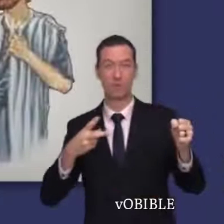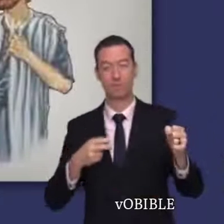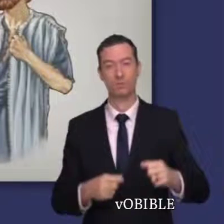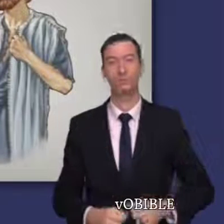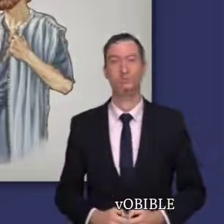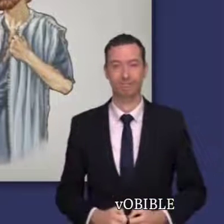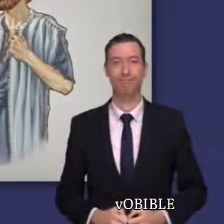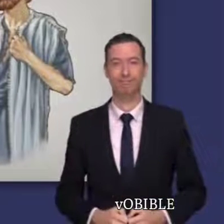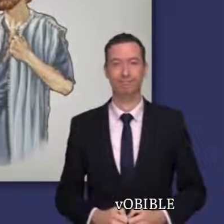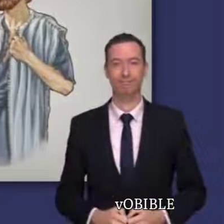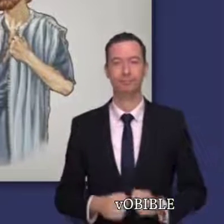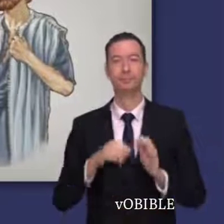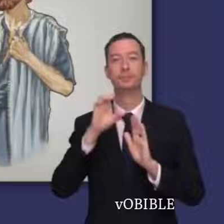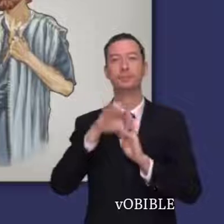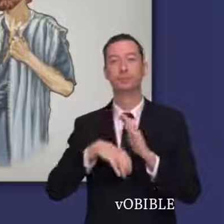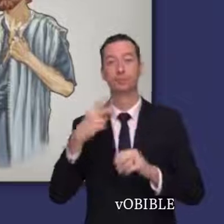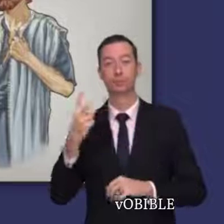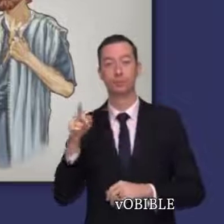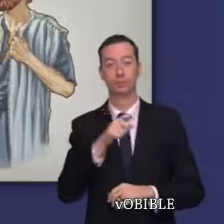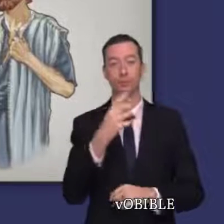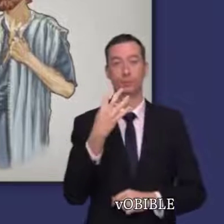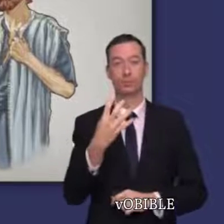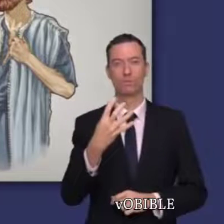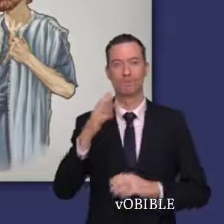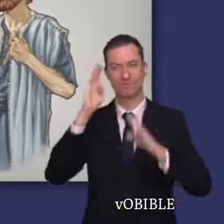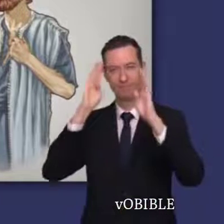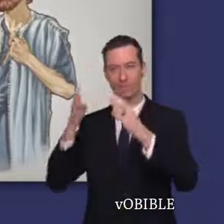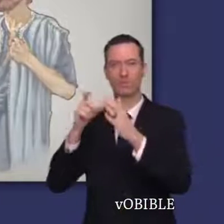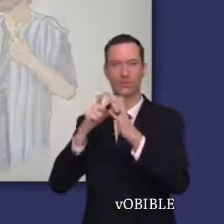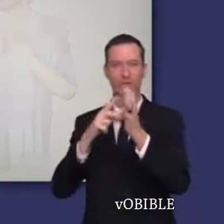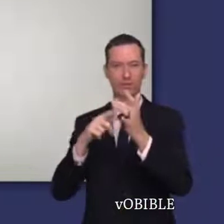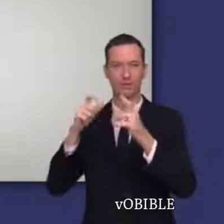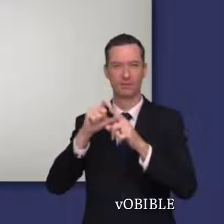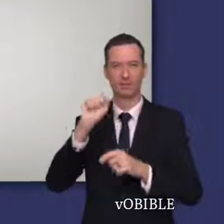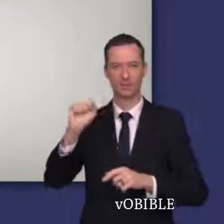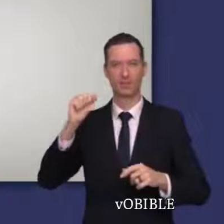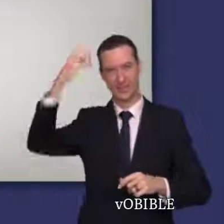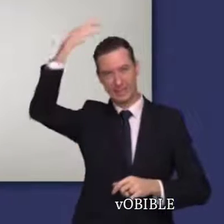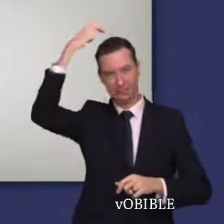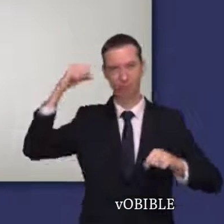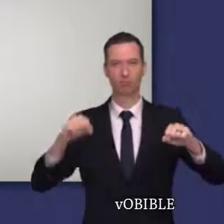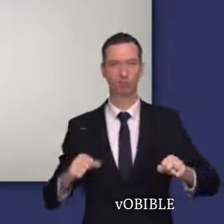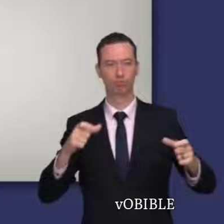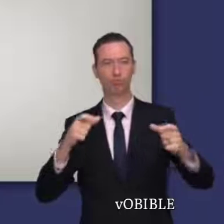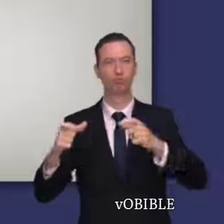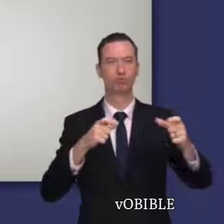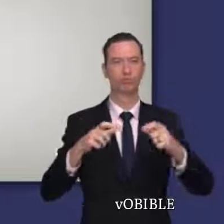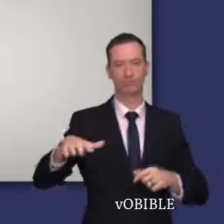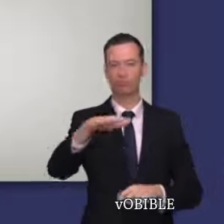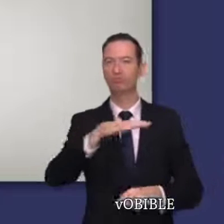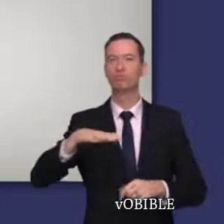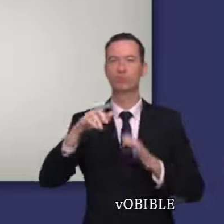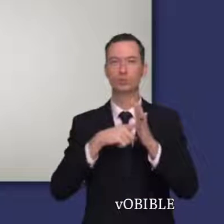Deeply grieved, David composes a dirge and calls it the Bow. The rest of 2 Samuel can